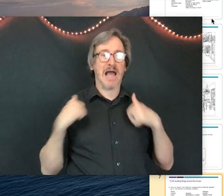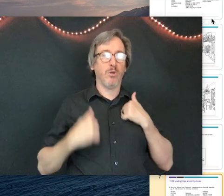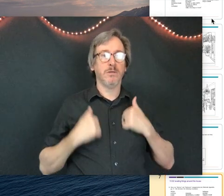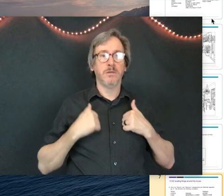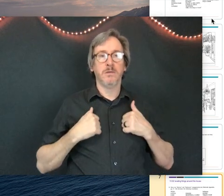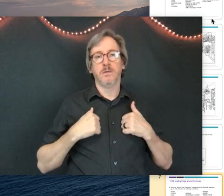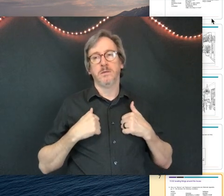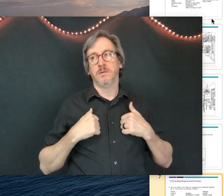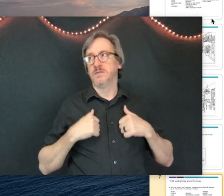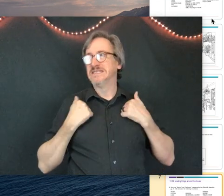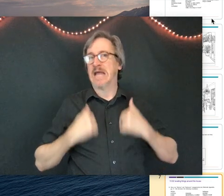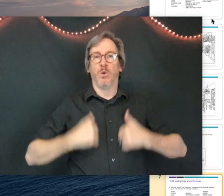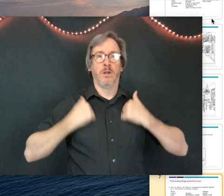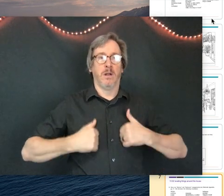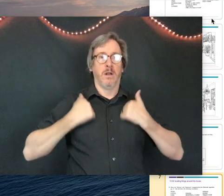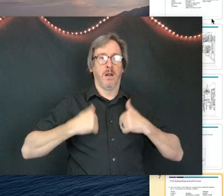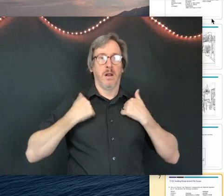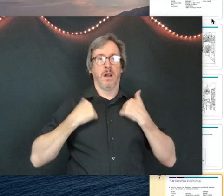Towel.